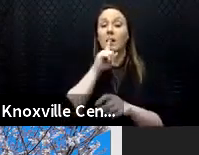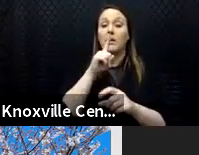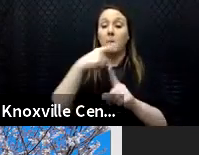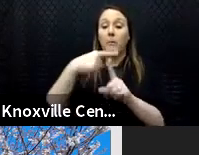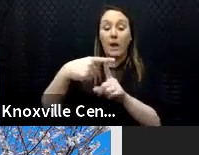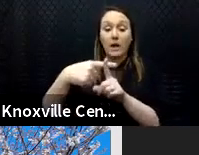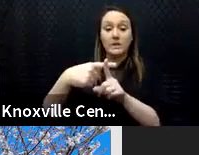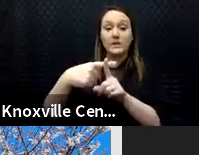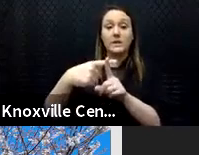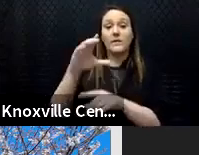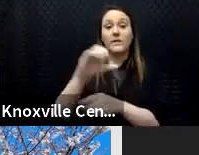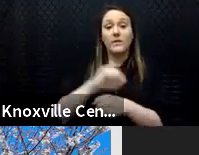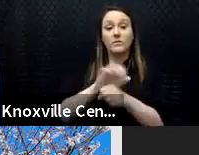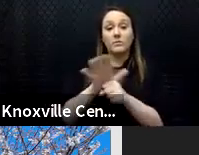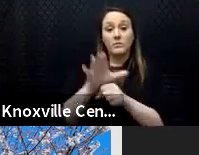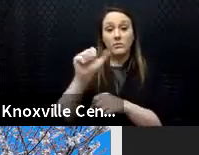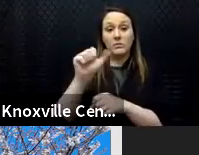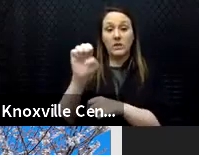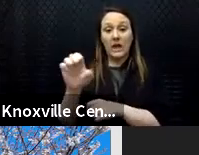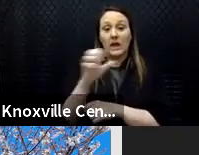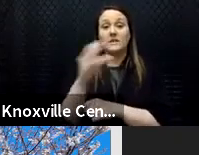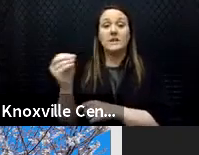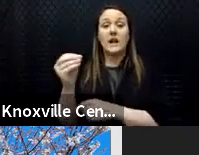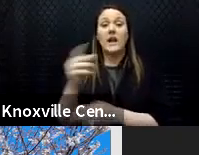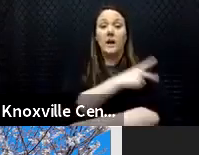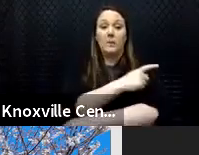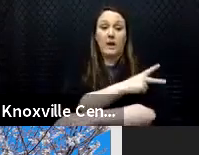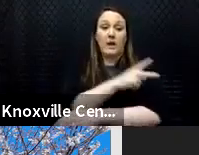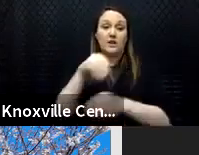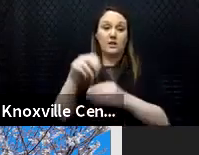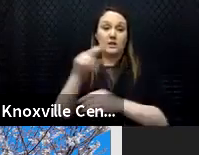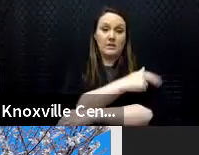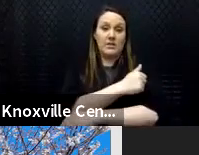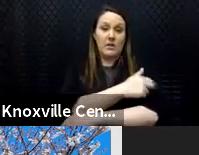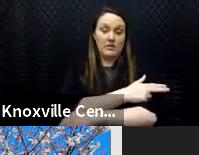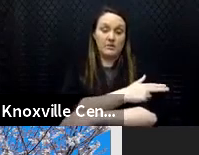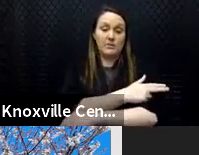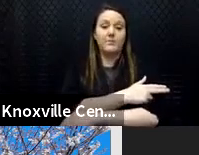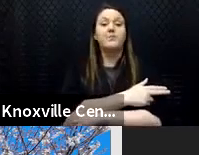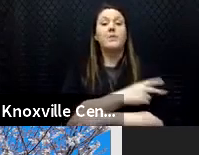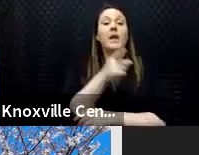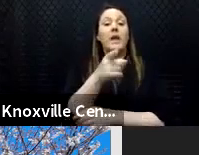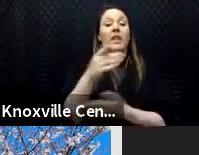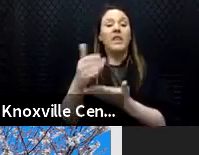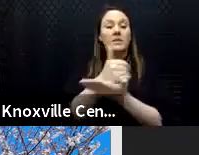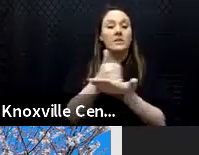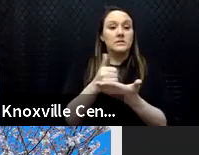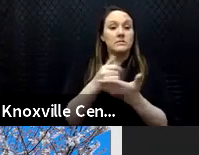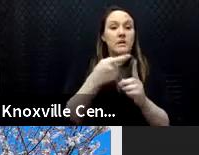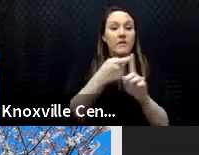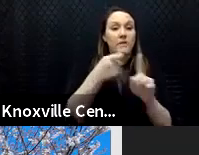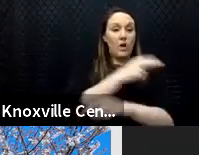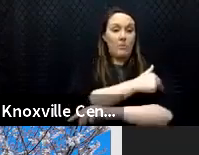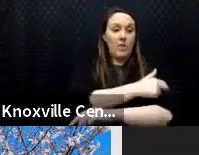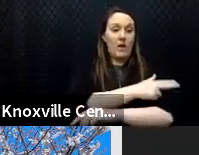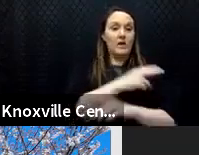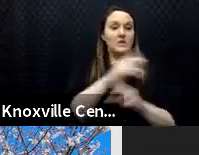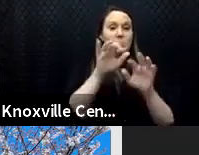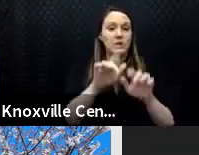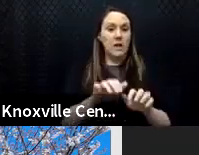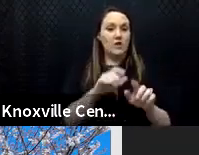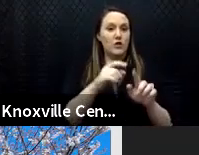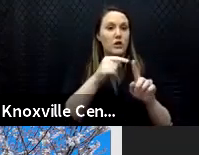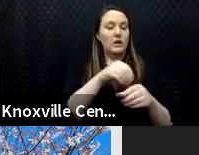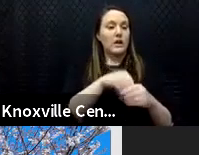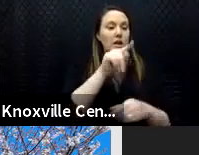test results in the hospitals. This data is gathered from information put into the hospitals put into the Tennessee Healthcare Resource